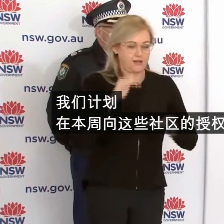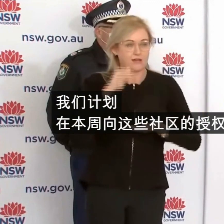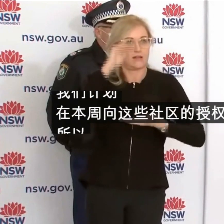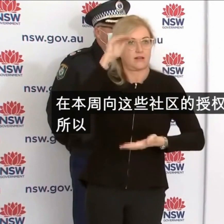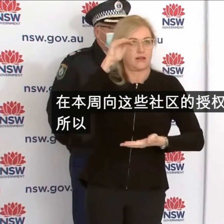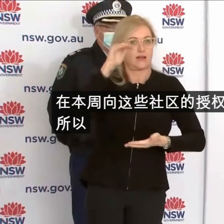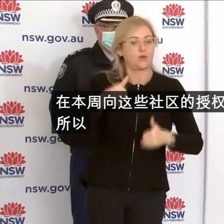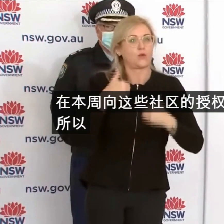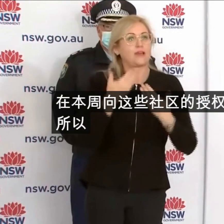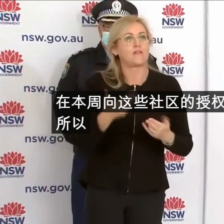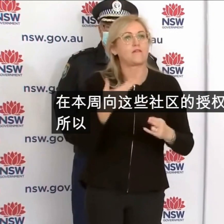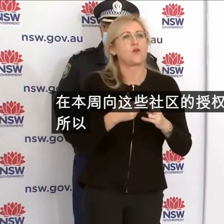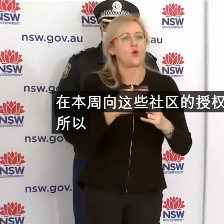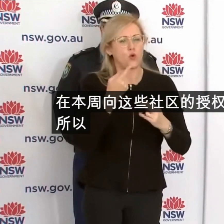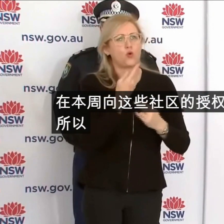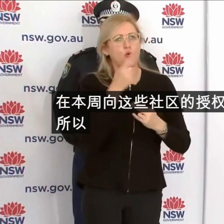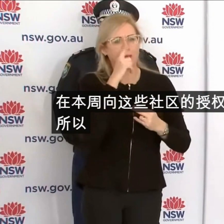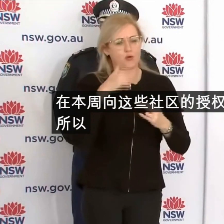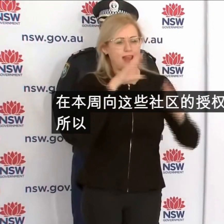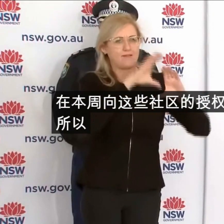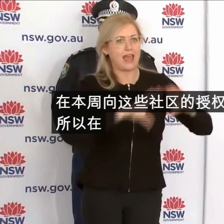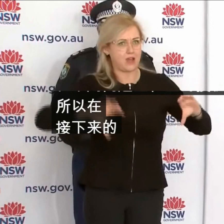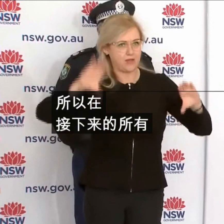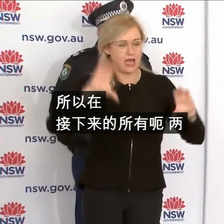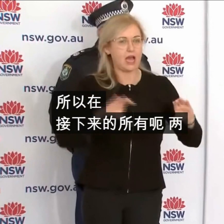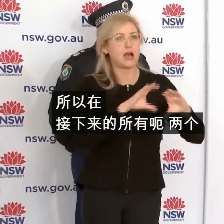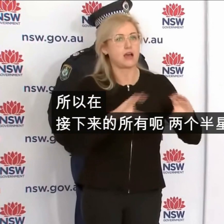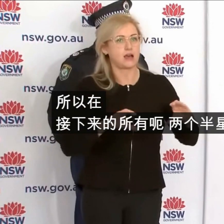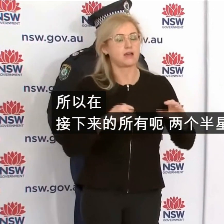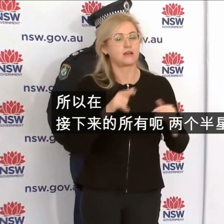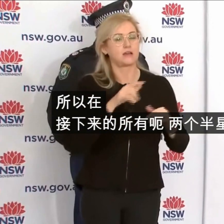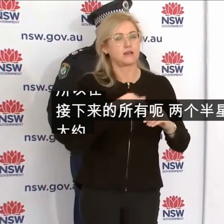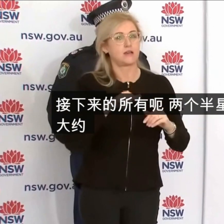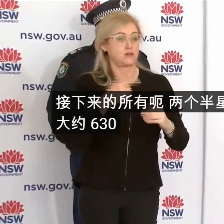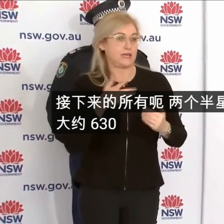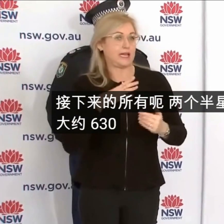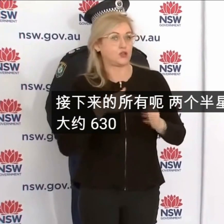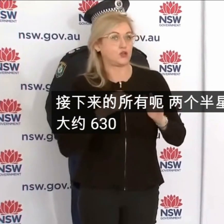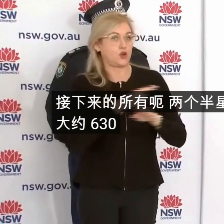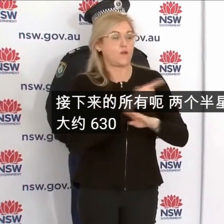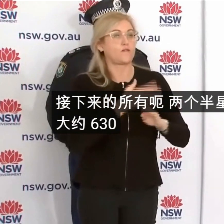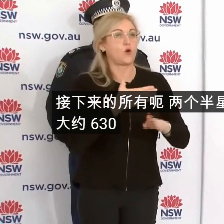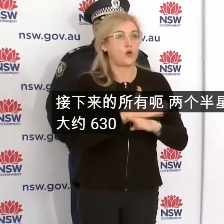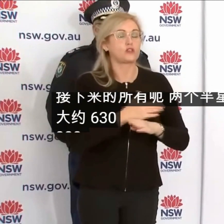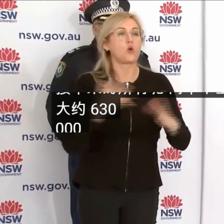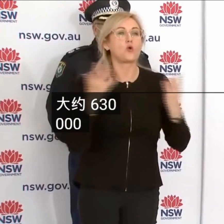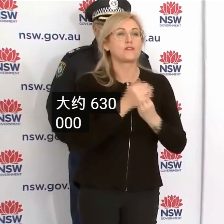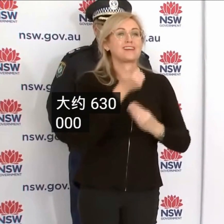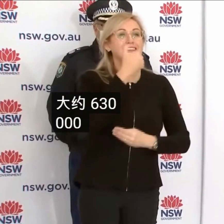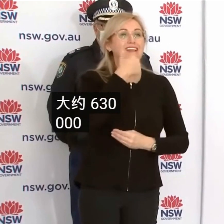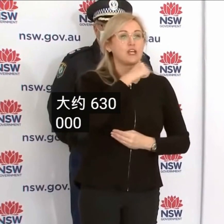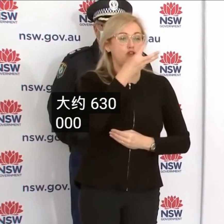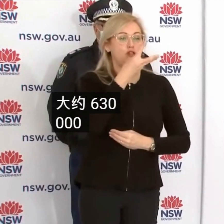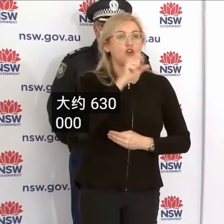in those communities this week anyway. So in all, in the next 2.5 weeks, there'll be around